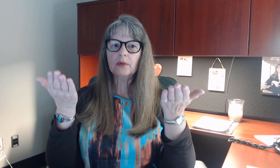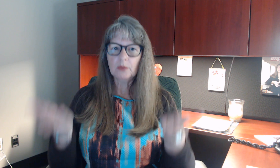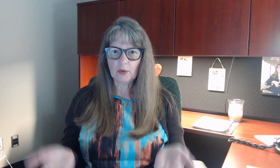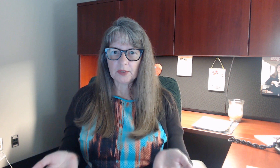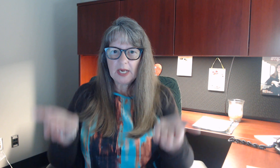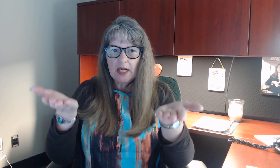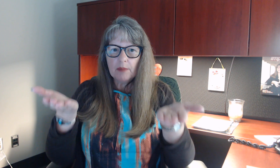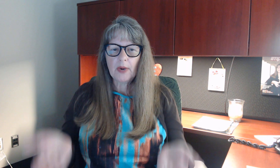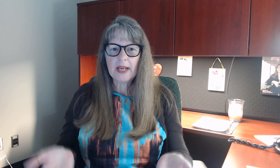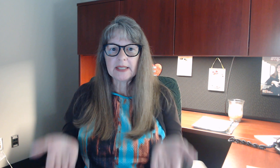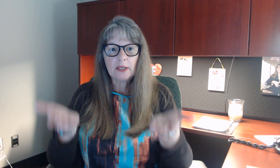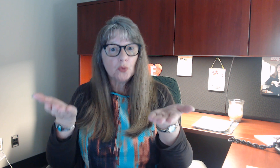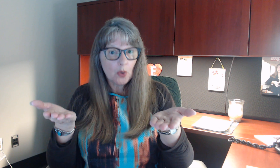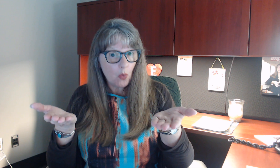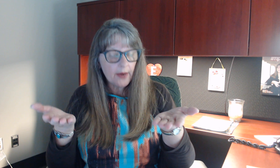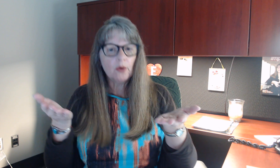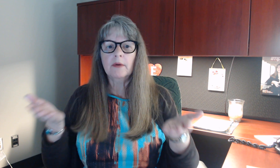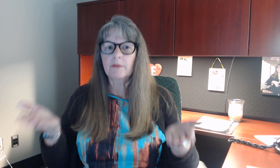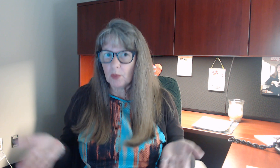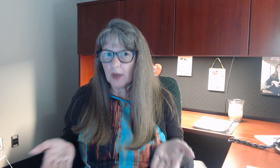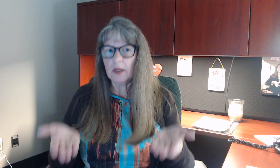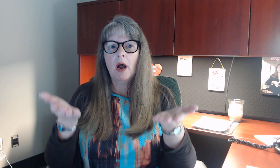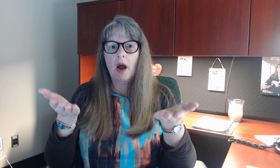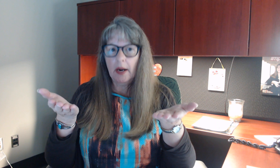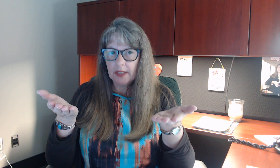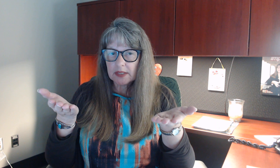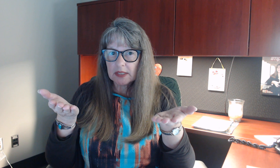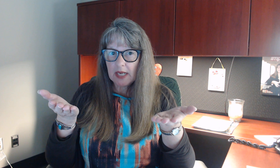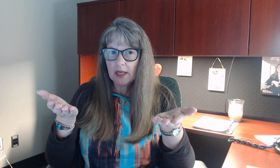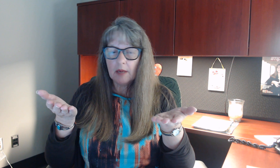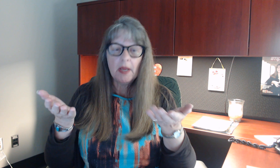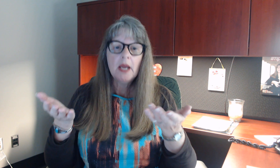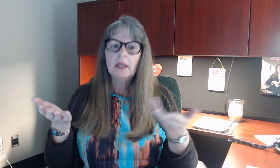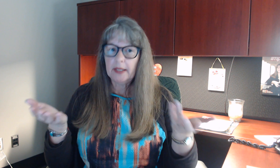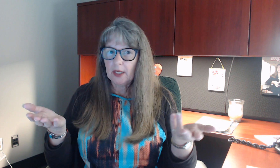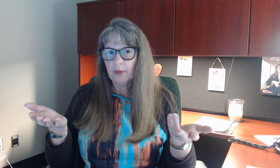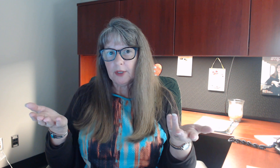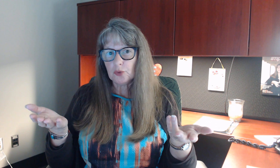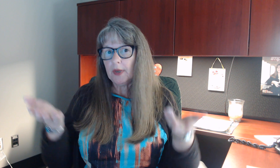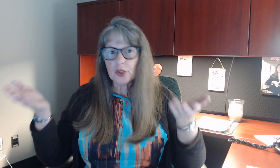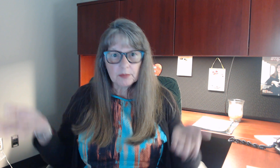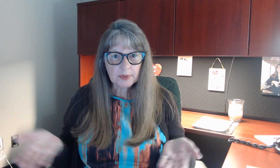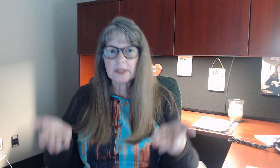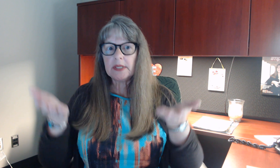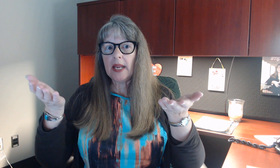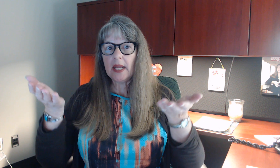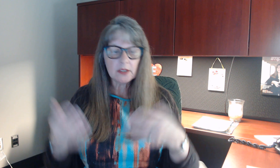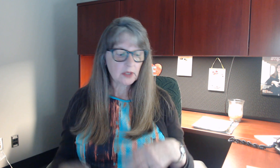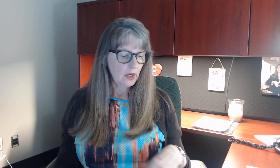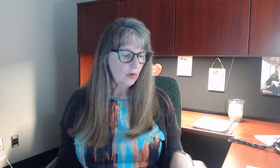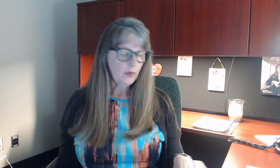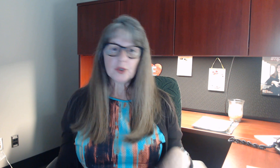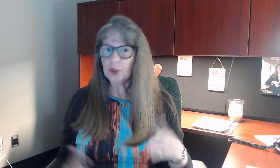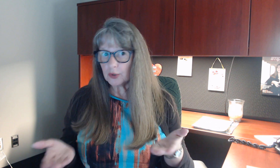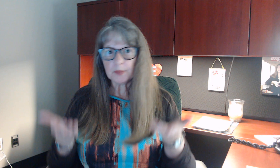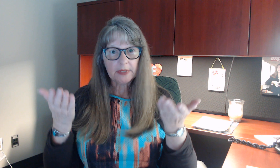Or stand up, raise like you're doing a choir, or if you want audience to stand up, like at a graduation, please stand, or at church, please